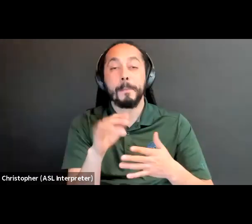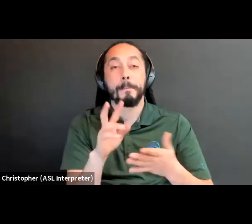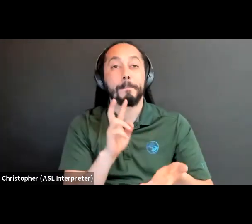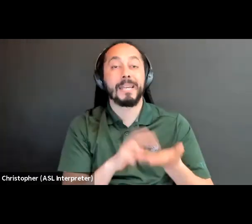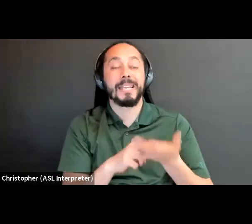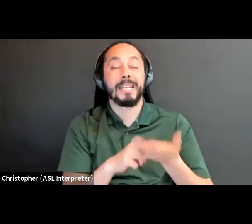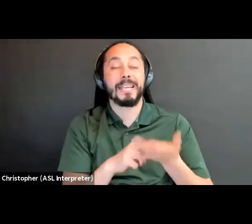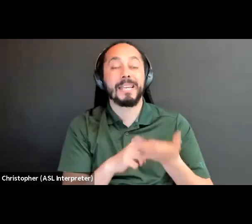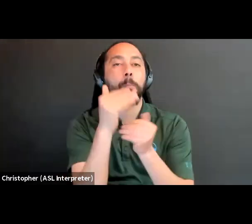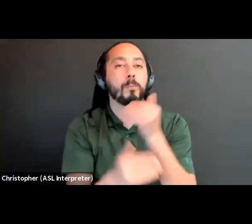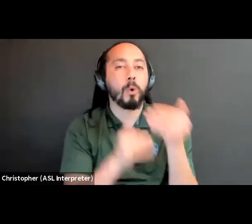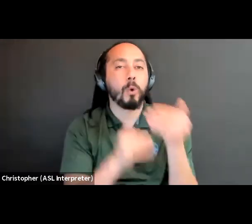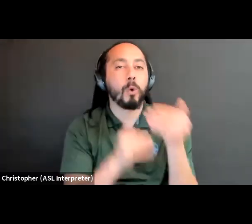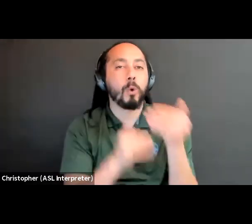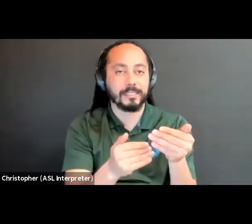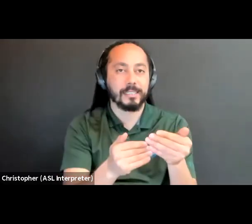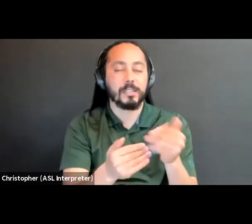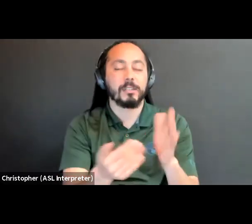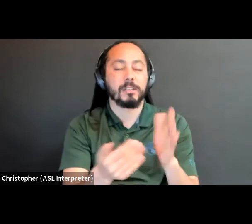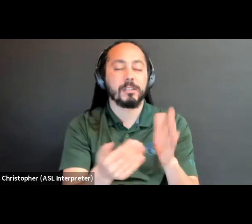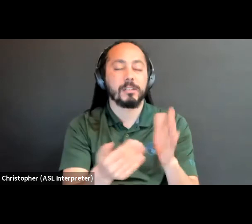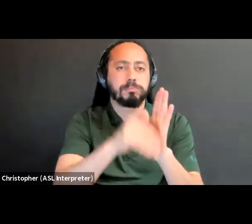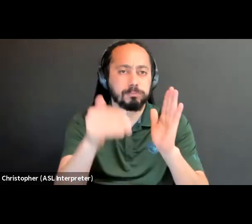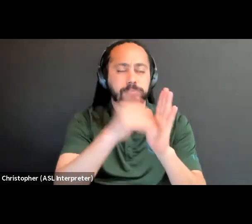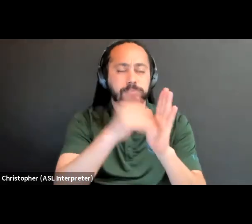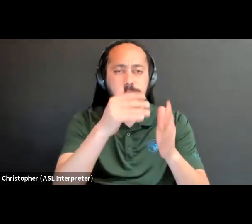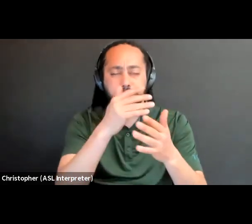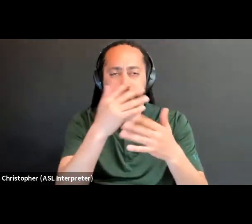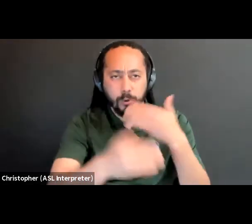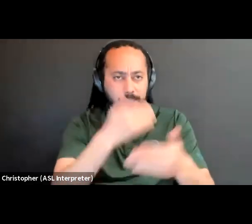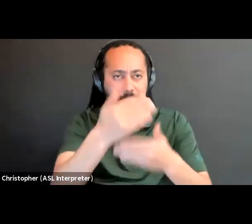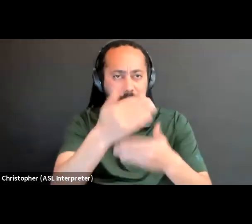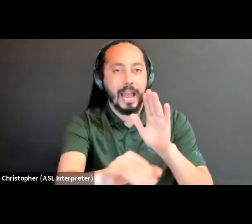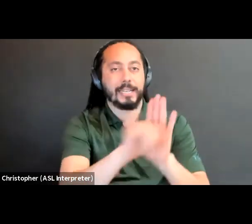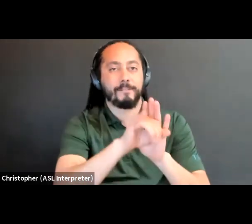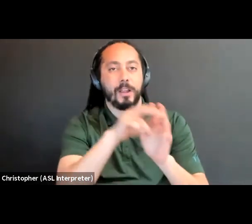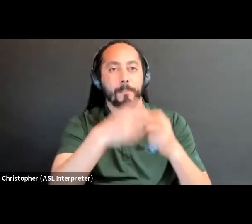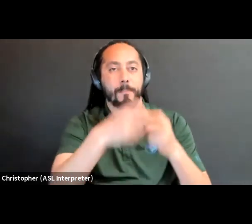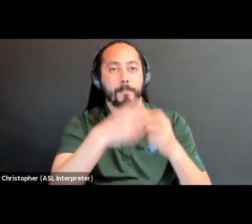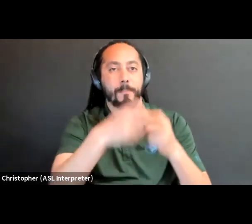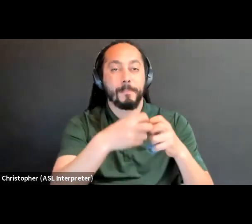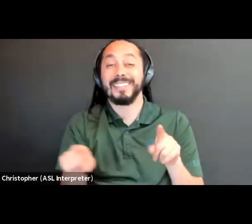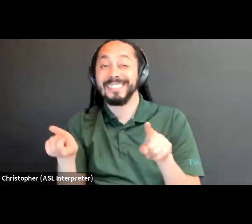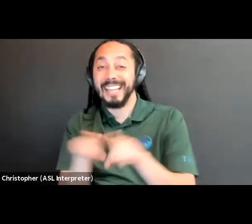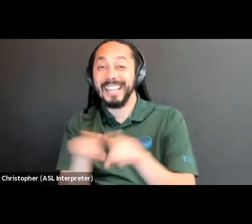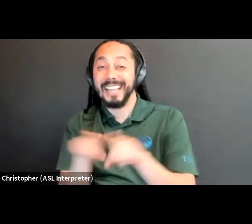for identifying a potential problem. That's all it is, just like the metal detector at the